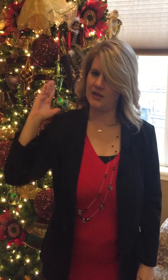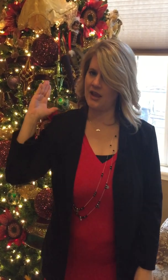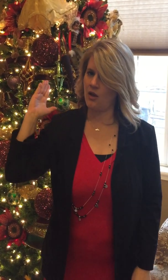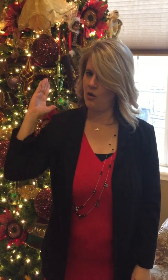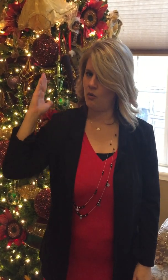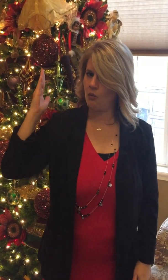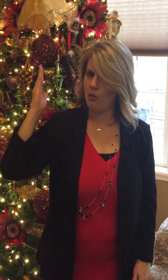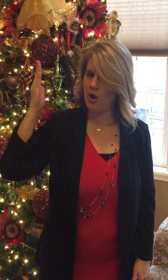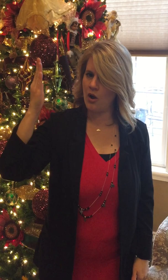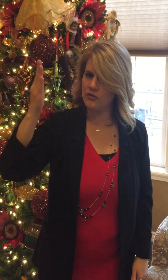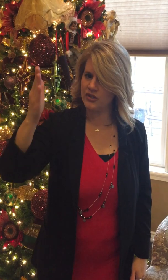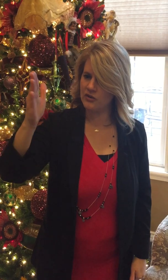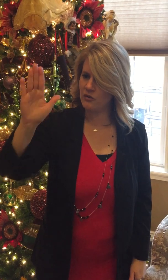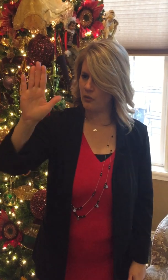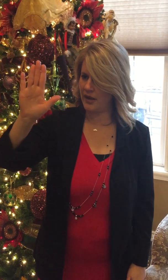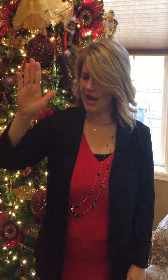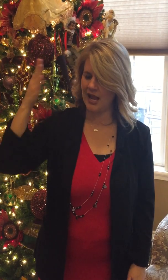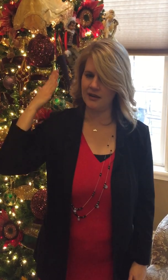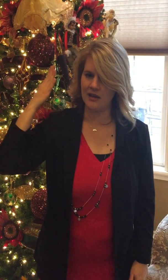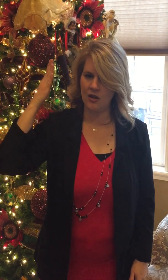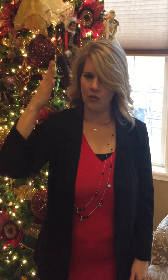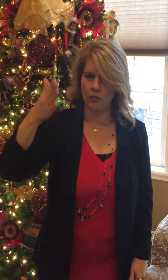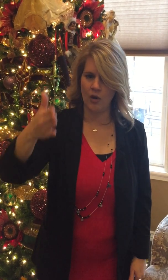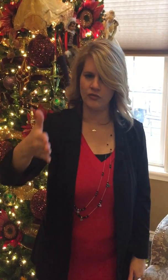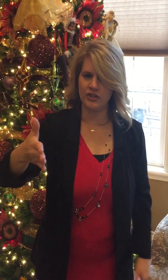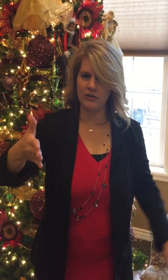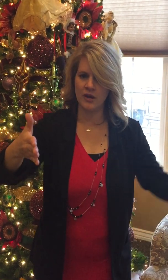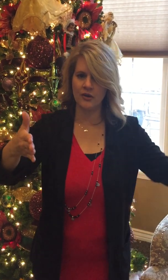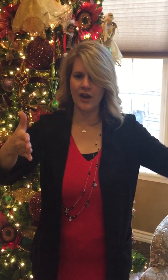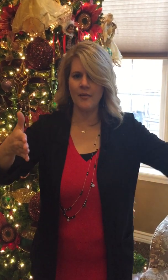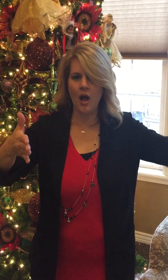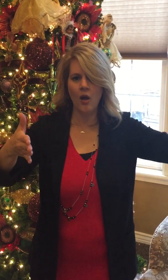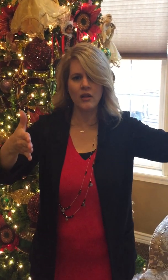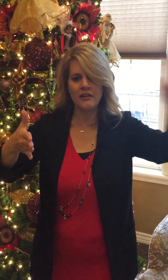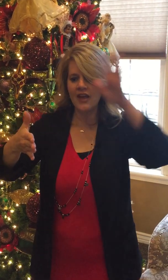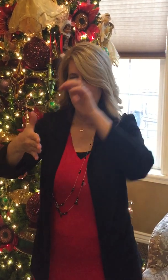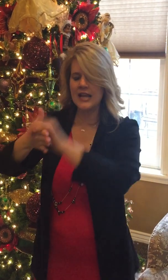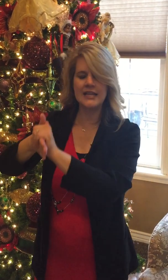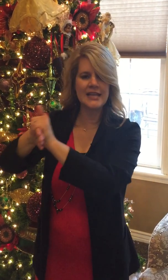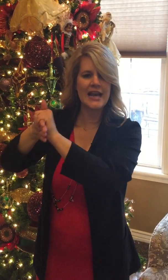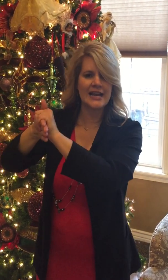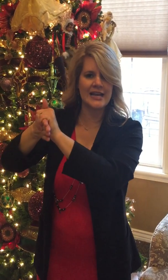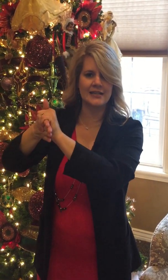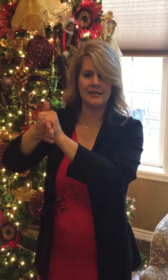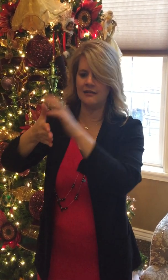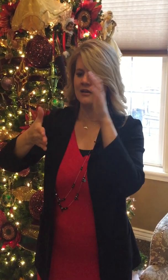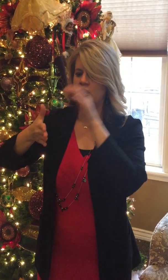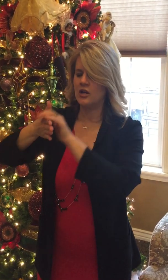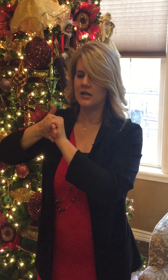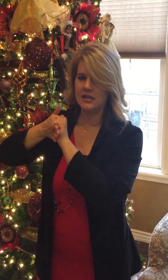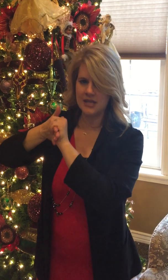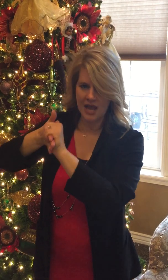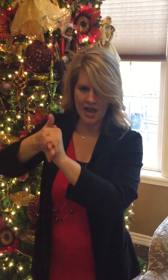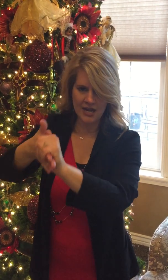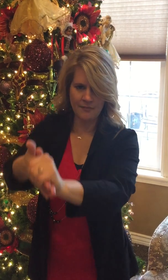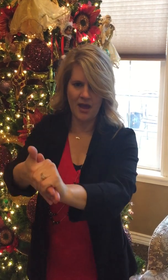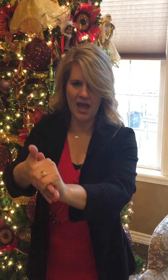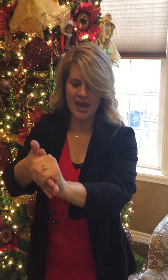like, won't you? One hand, won't you? Grab a hold of it and guide it. Guide my,